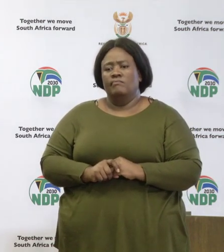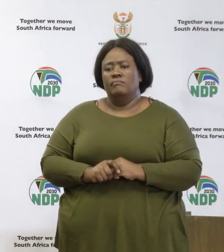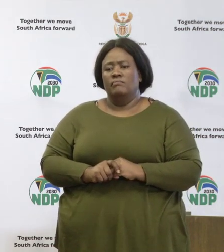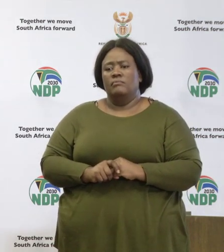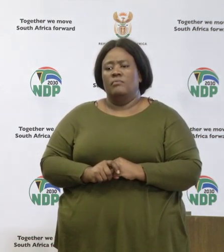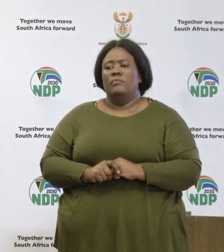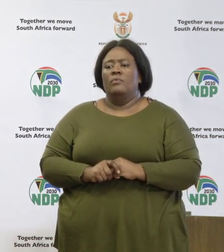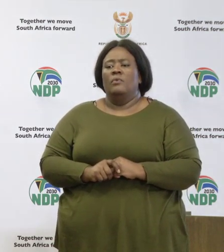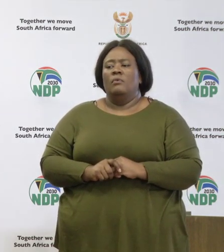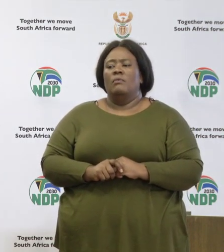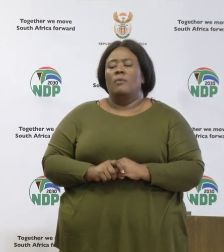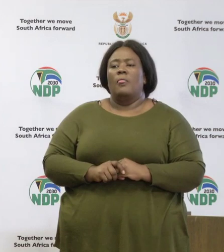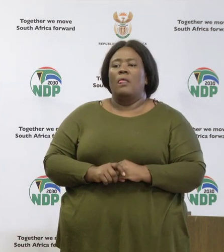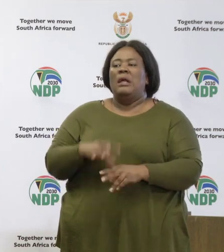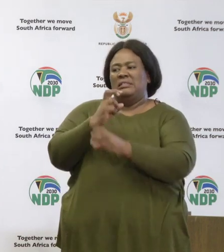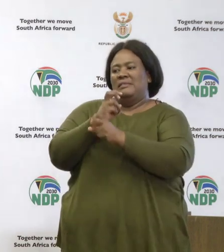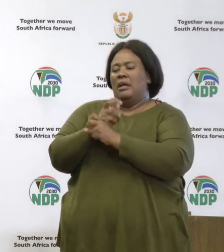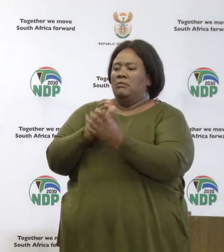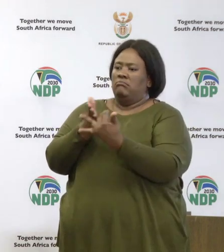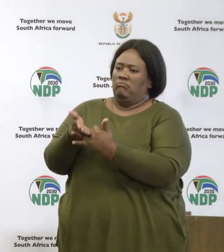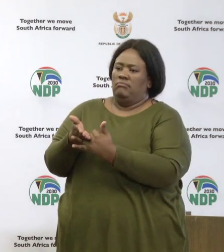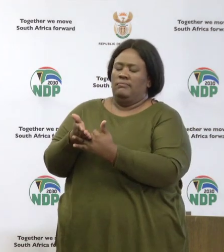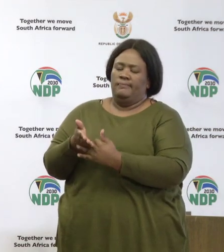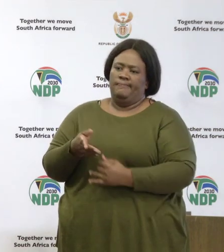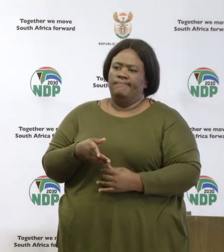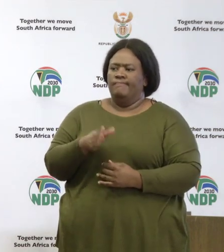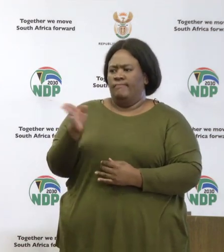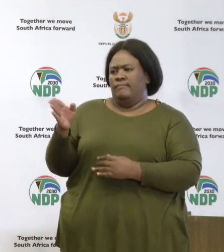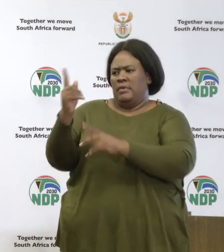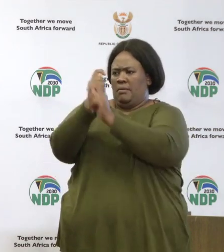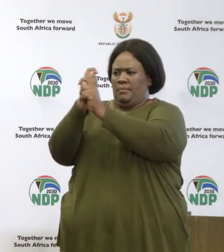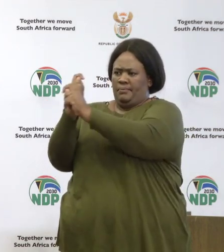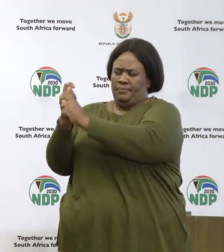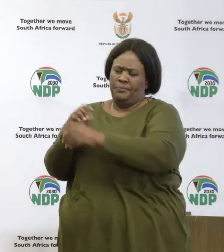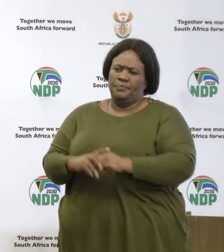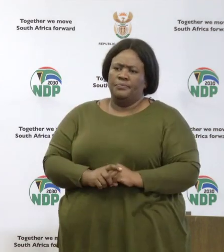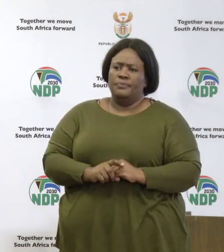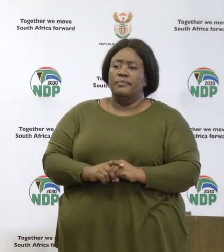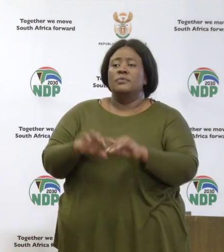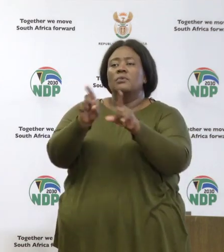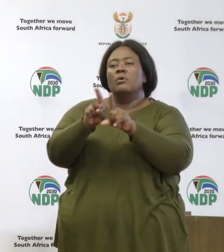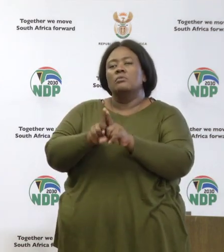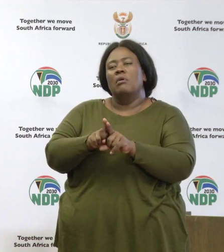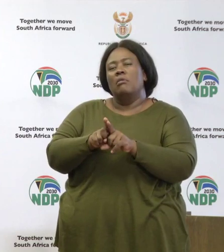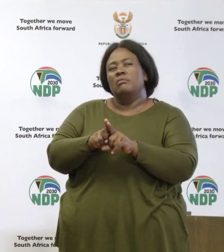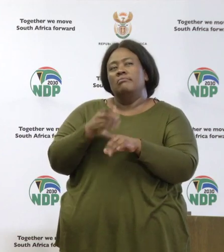put through to provide them with the necessary security. I want also, before